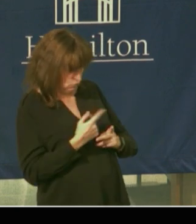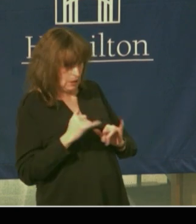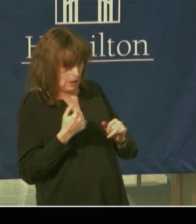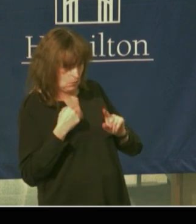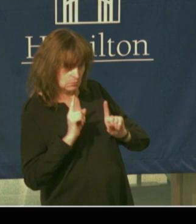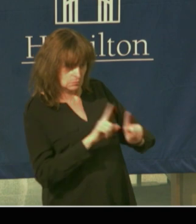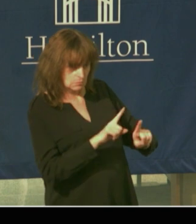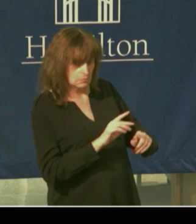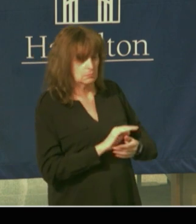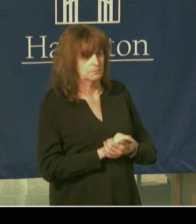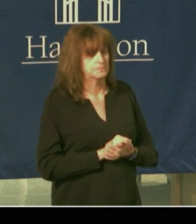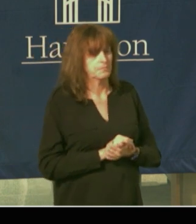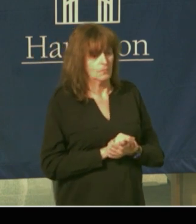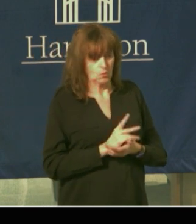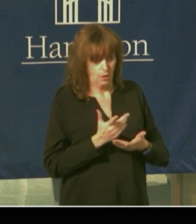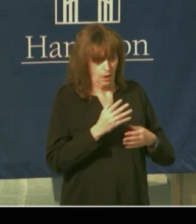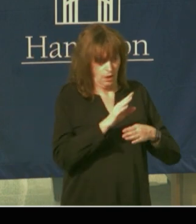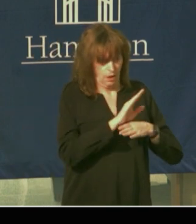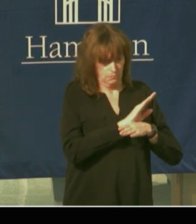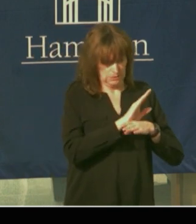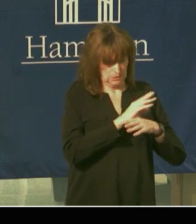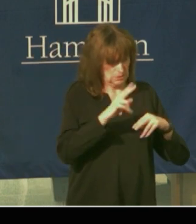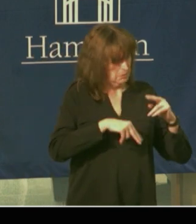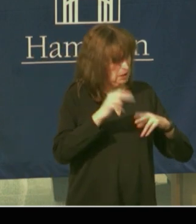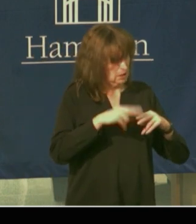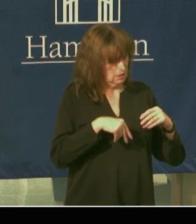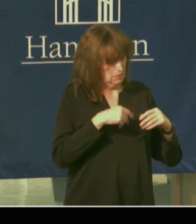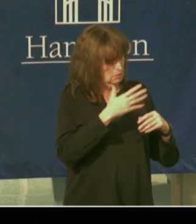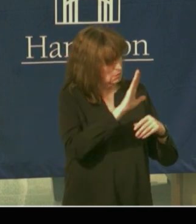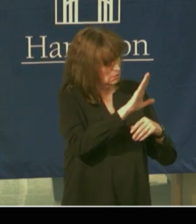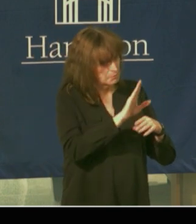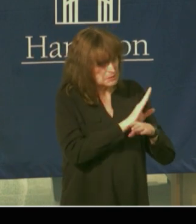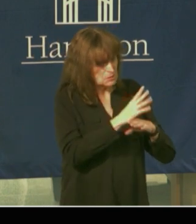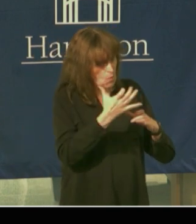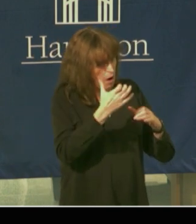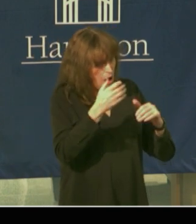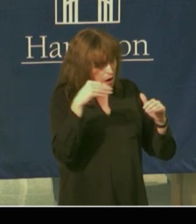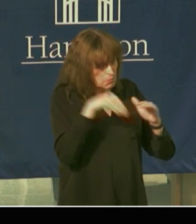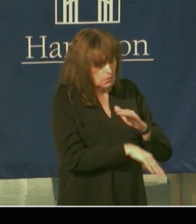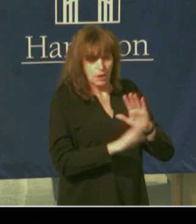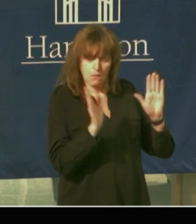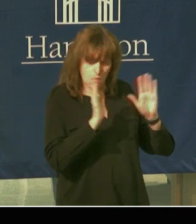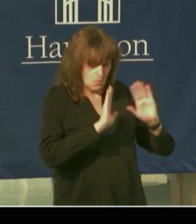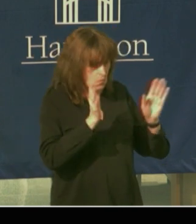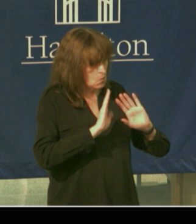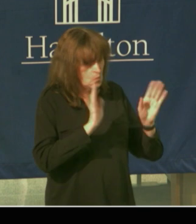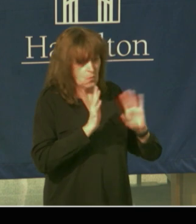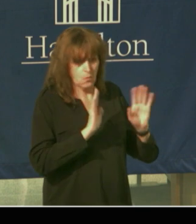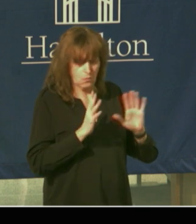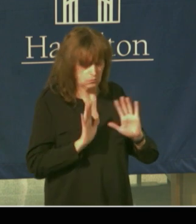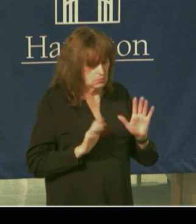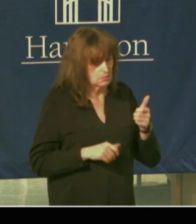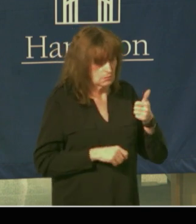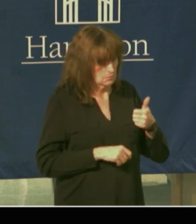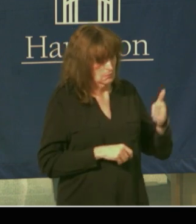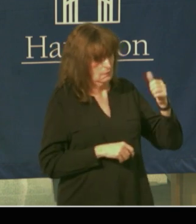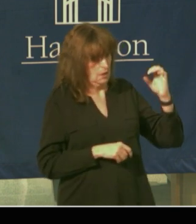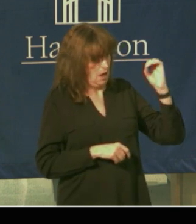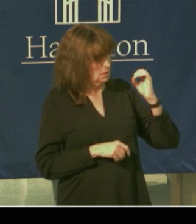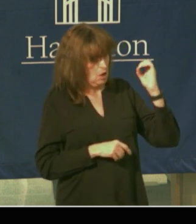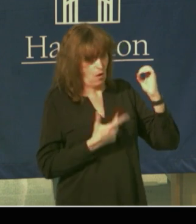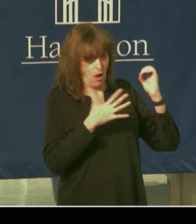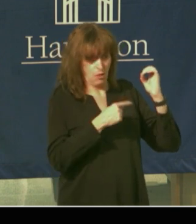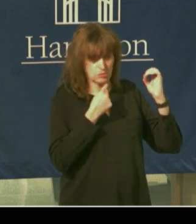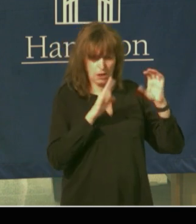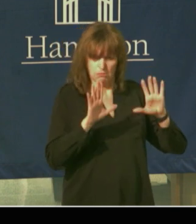already has been. You heard the Premier talk about it. We need to keep construction going in this province, and there are ways to do that, and we want to